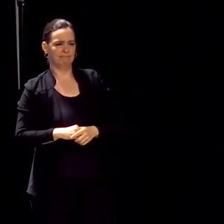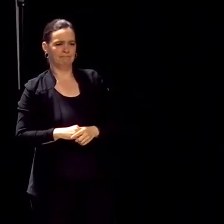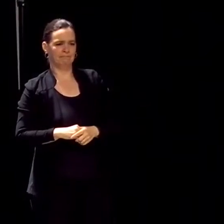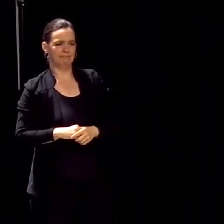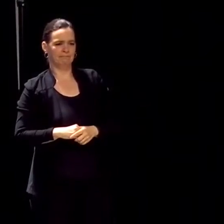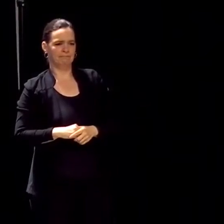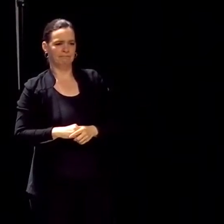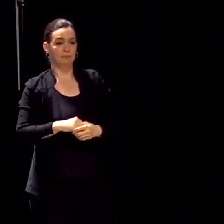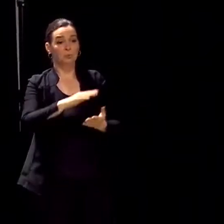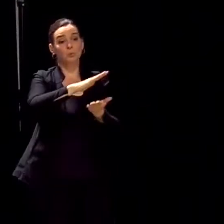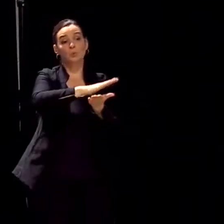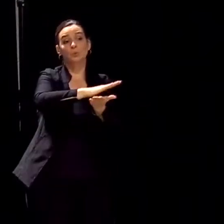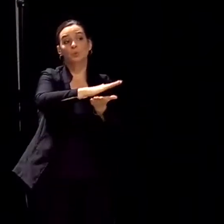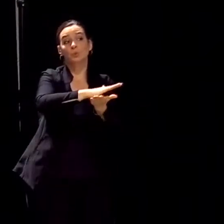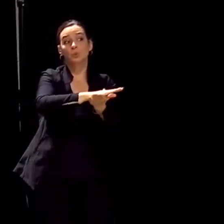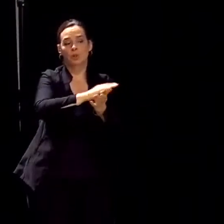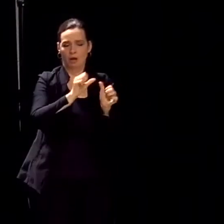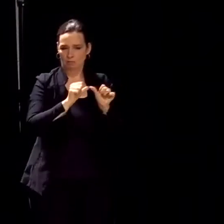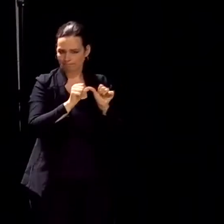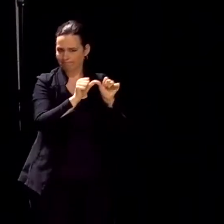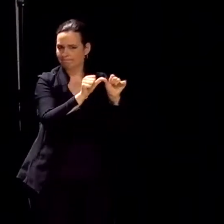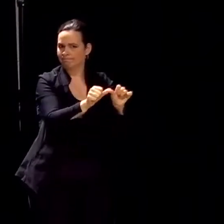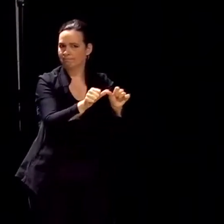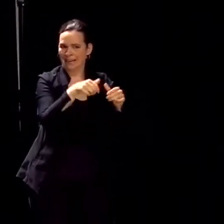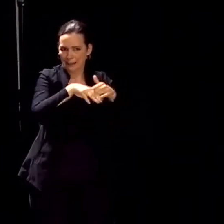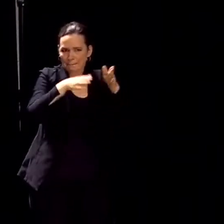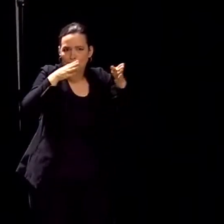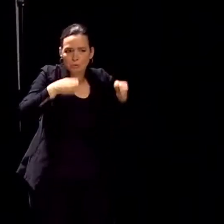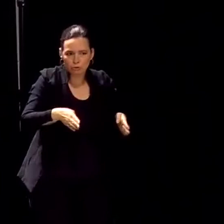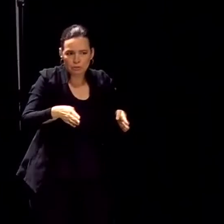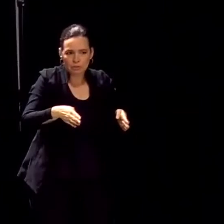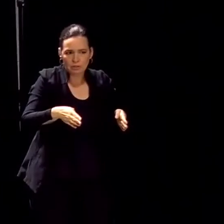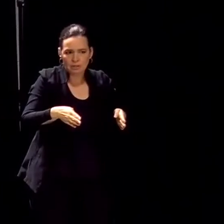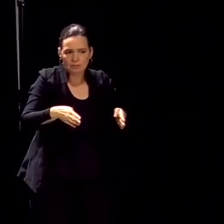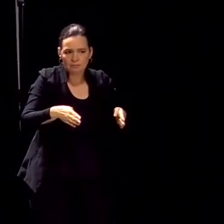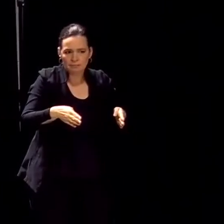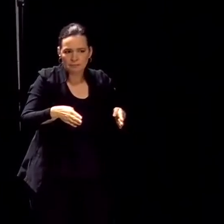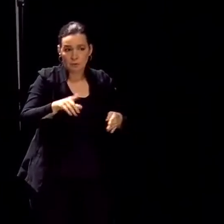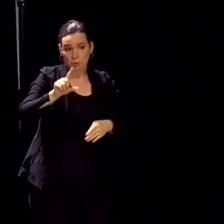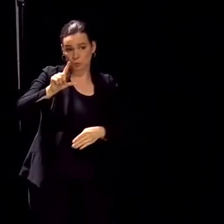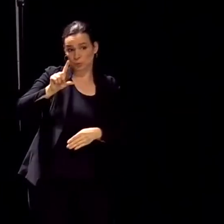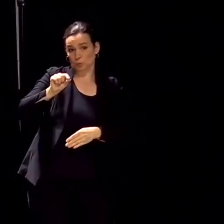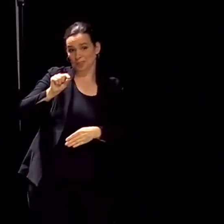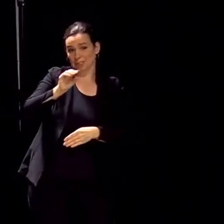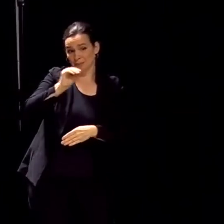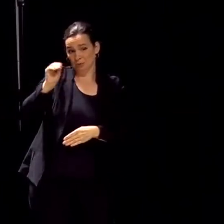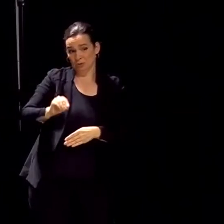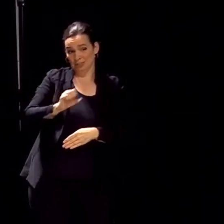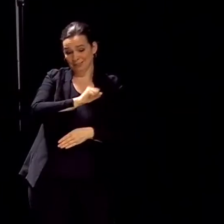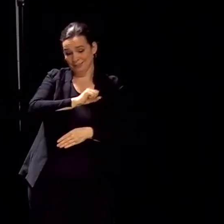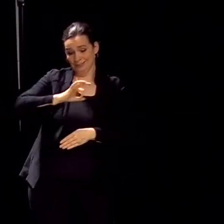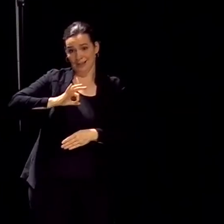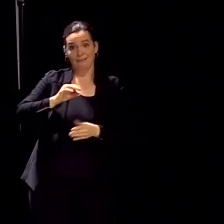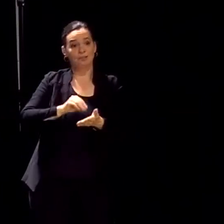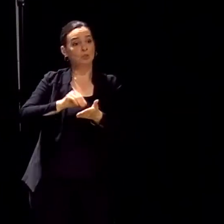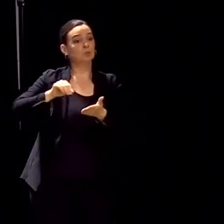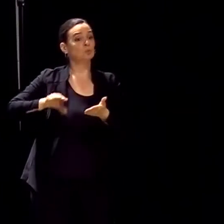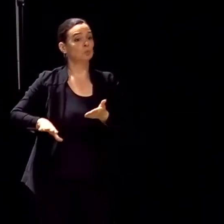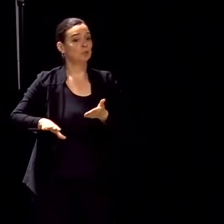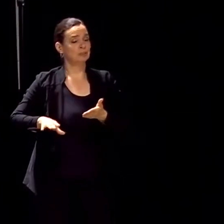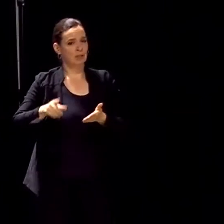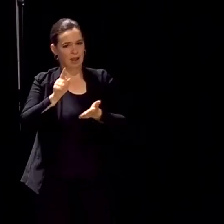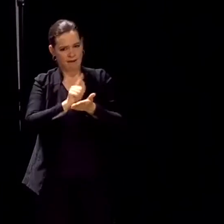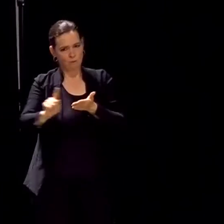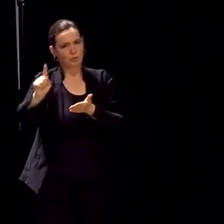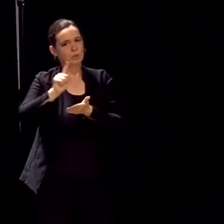in person, 20% of faculty, staff, and students must be tested on a weekly basis. This